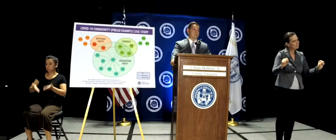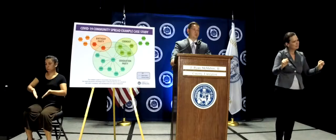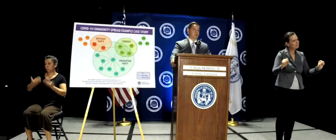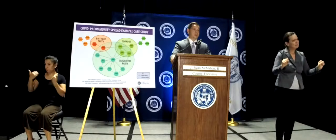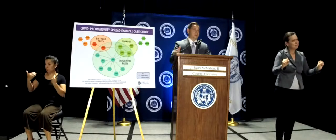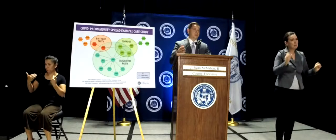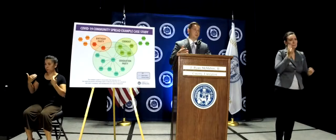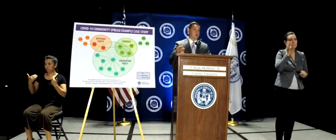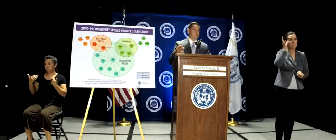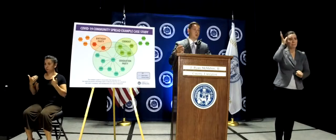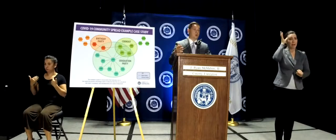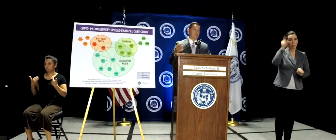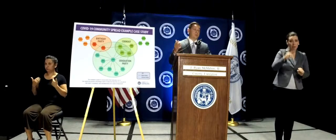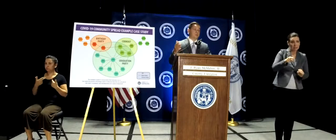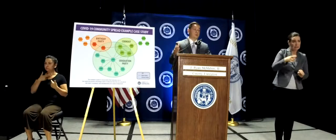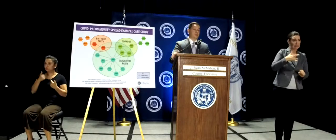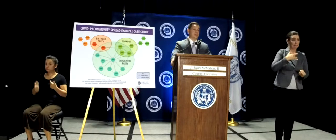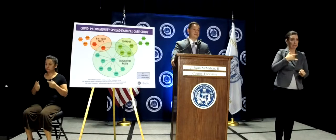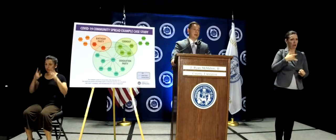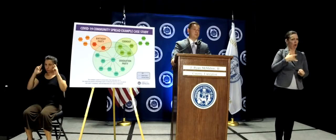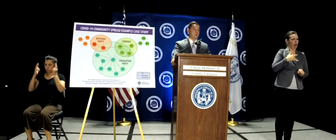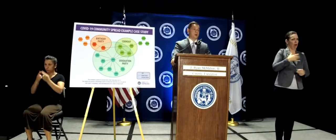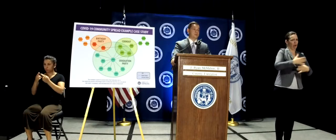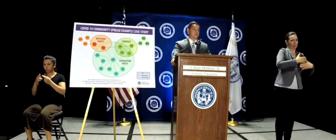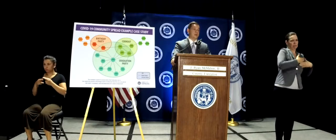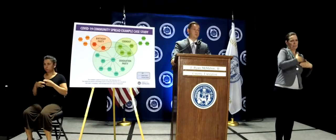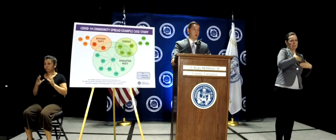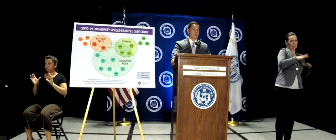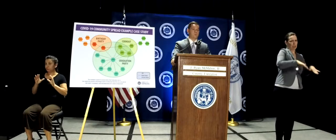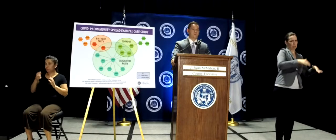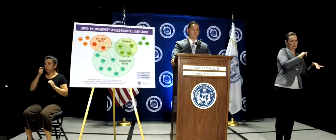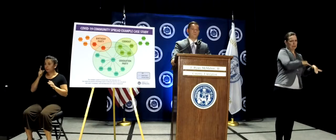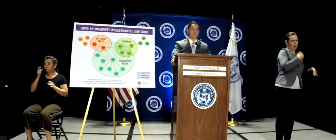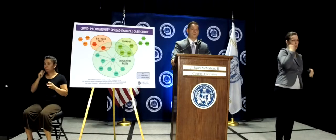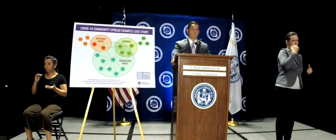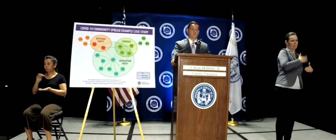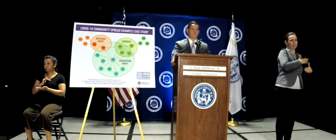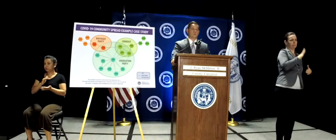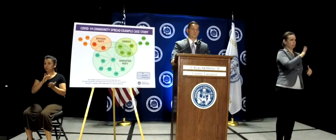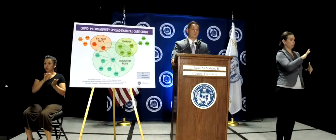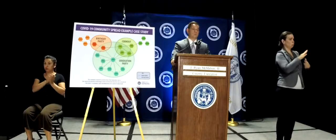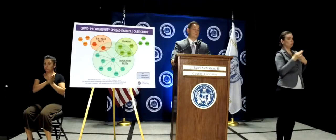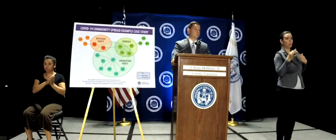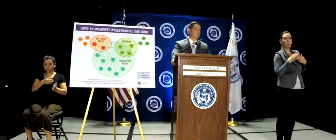that option where they can keep their kids home, certainly that's an option parents need to have as well.